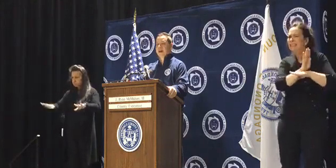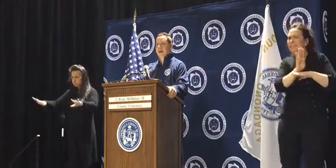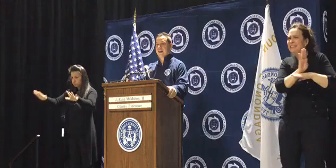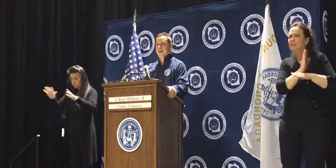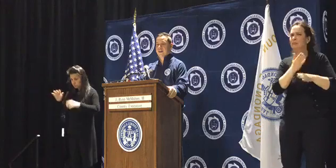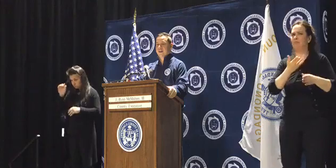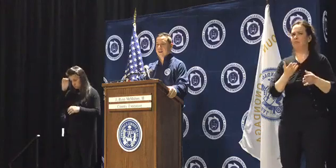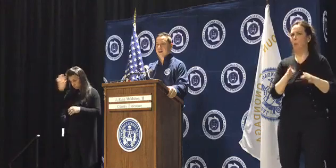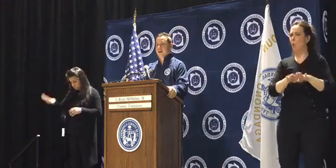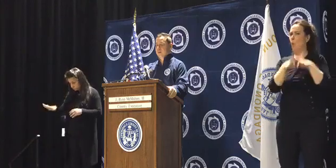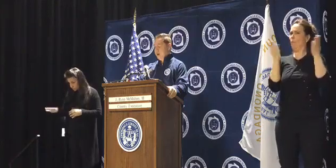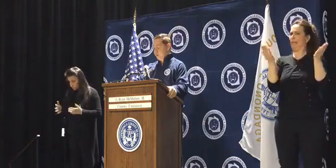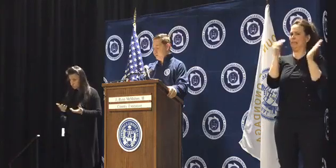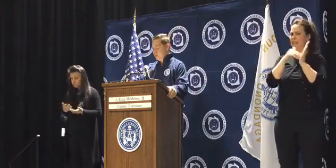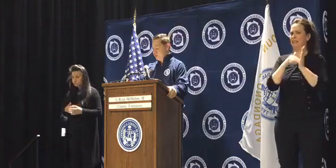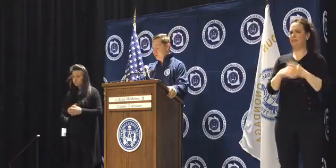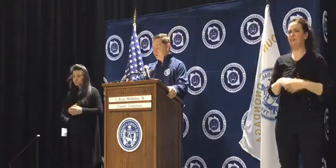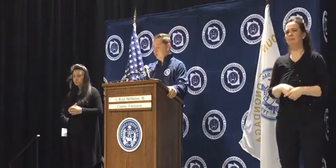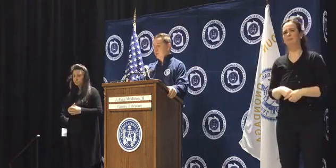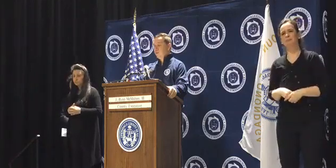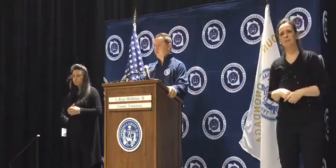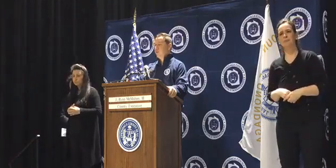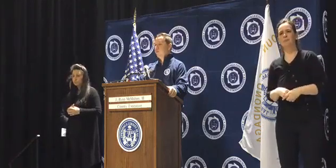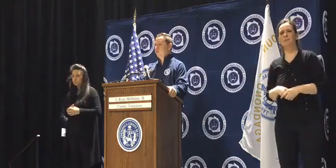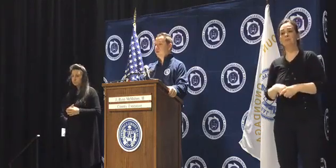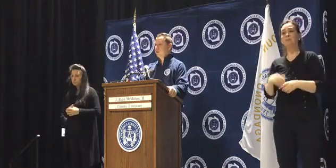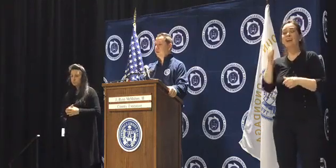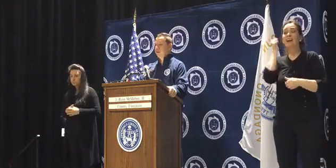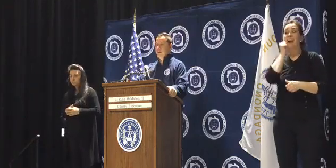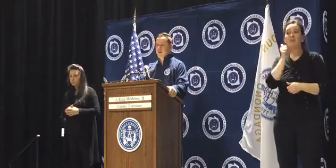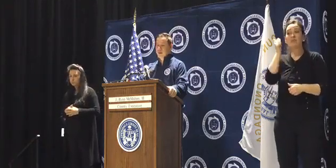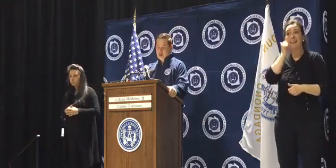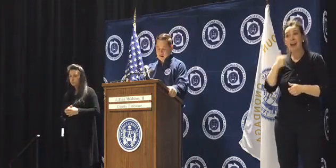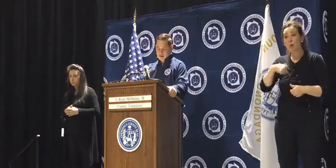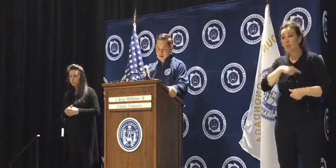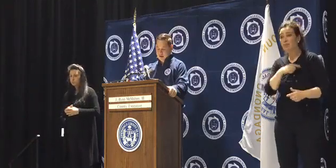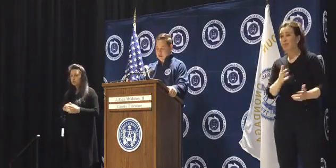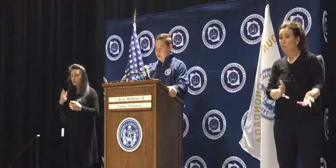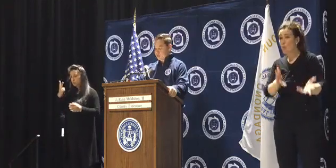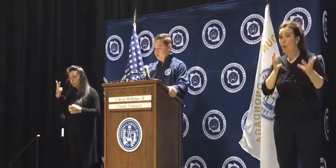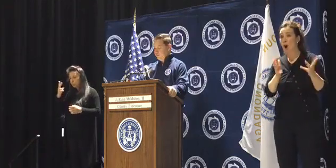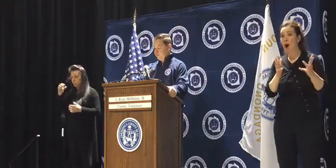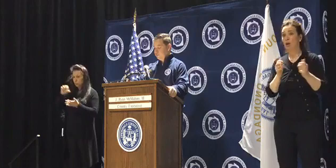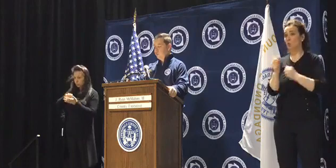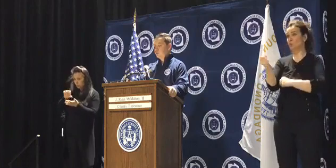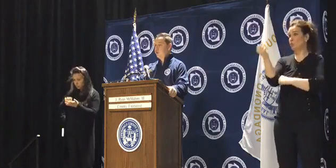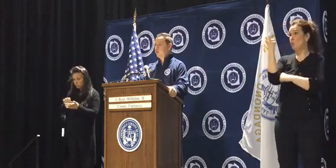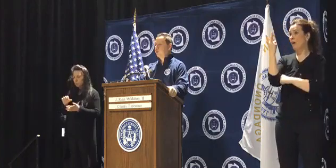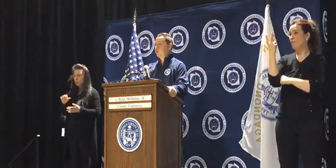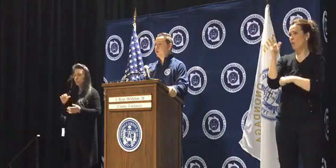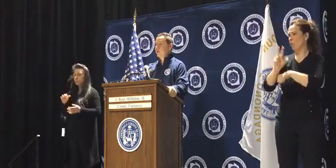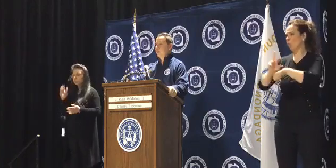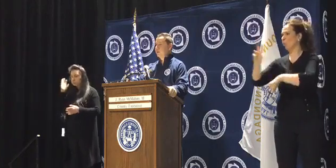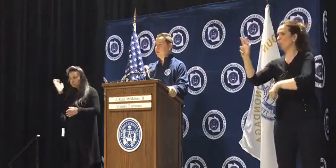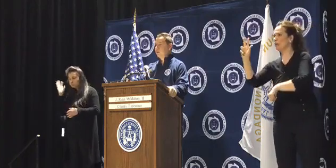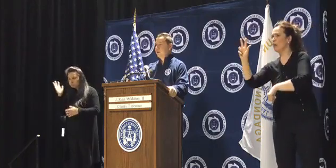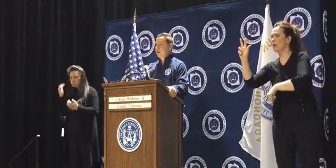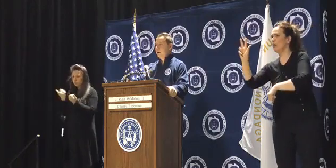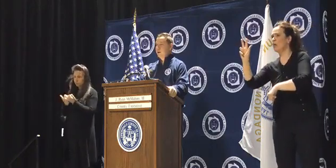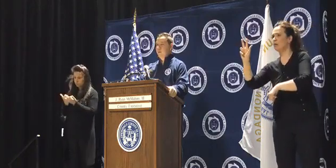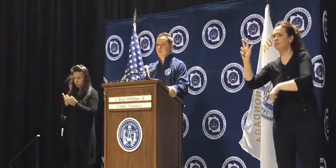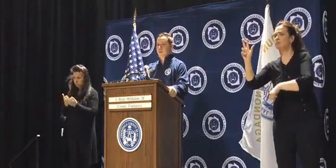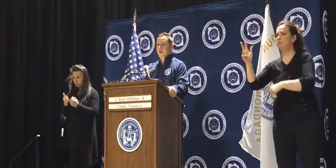twice a day about information, and we're giving you information. I could have told you we had 31